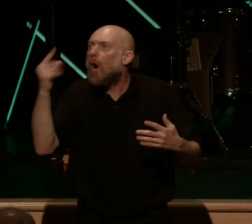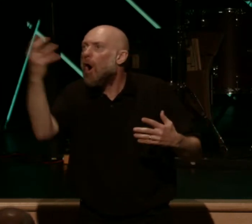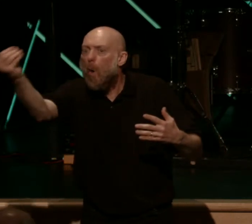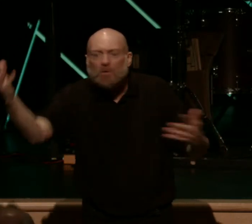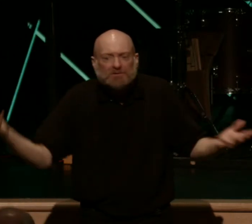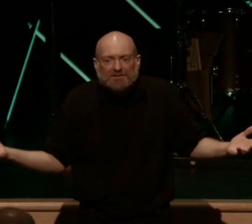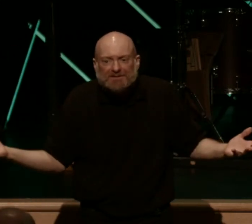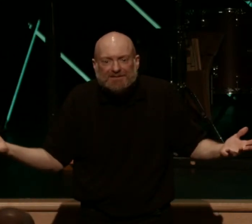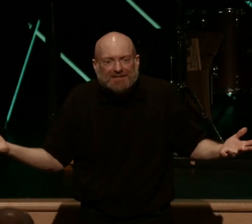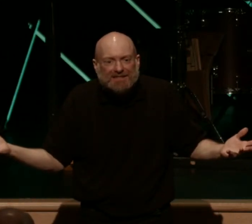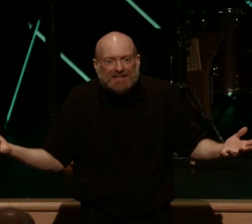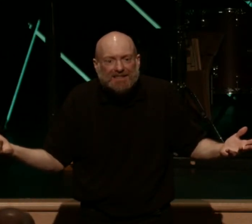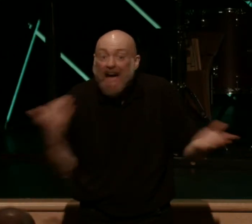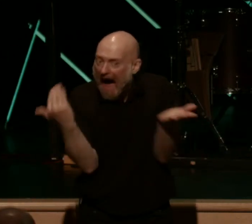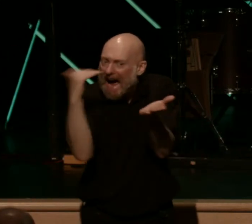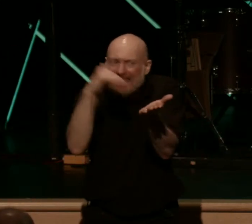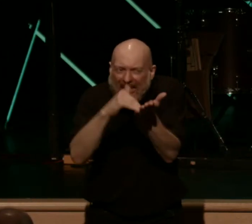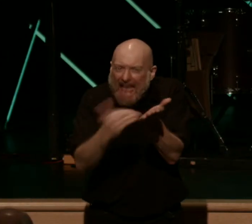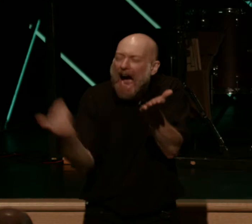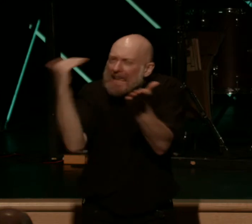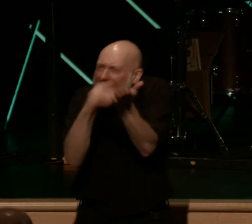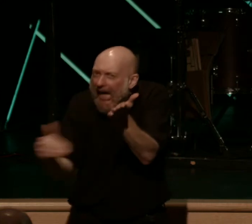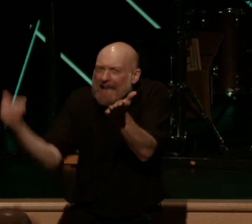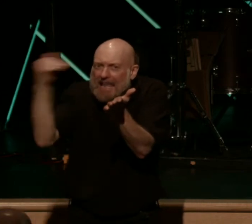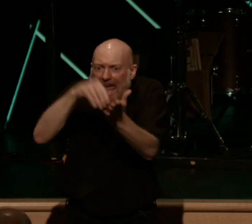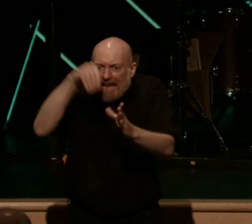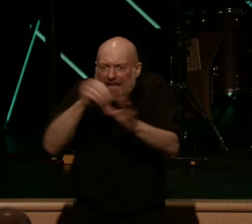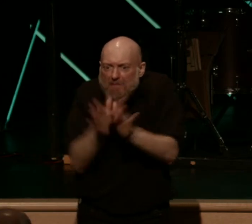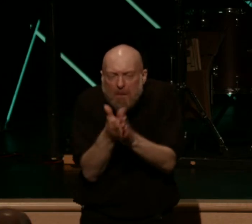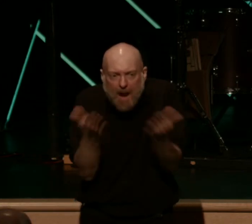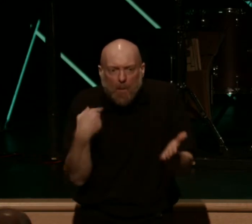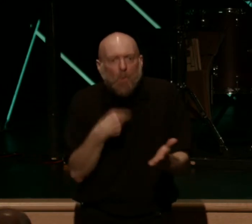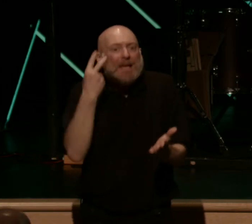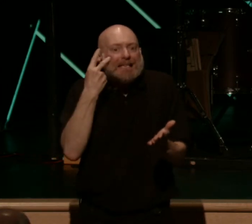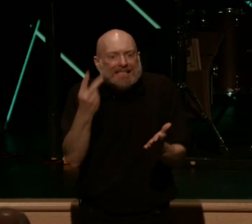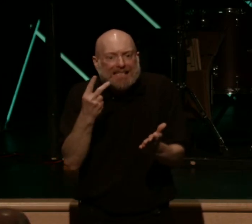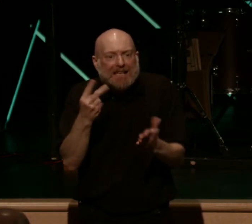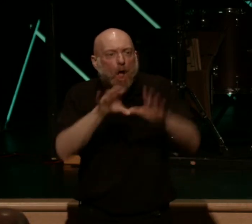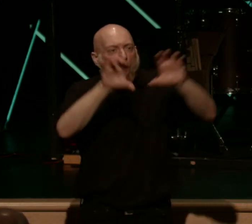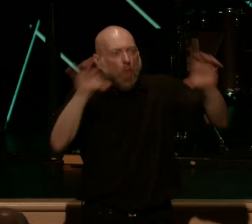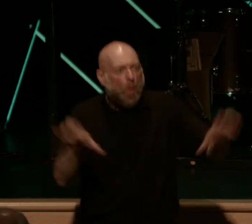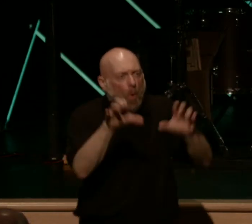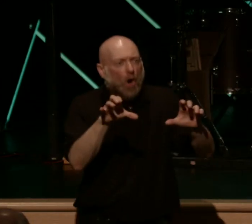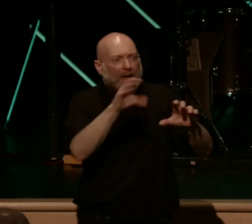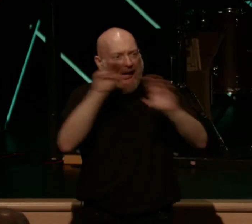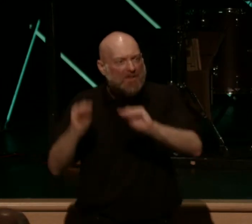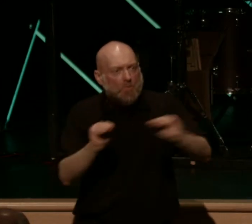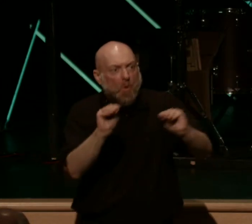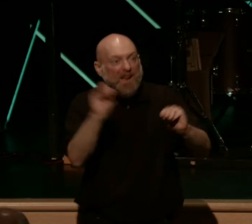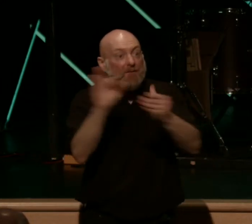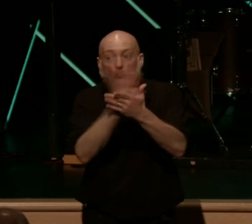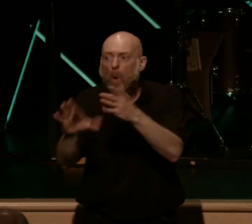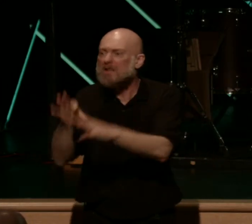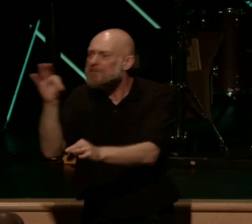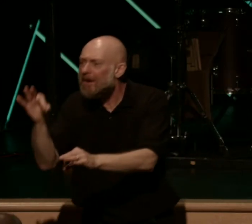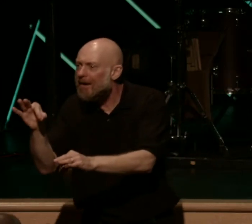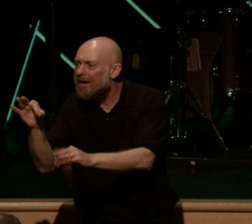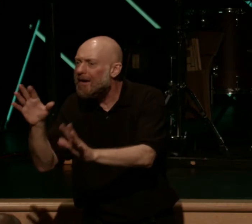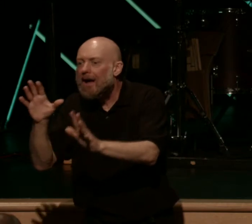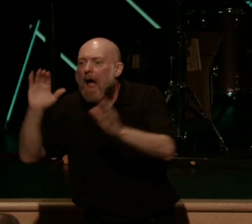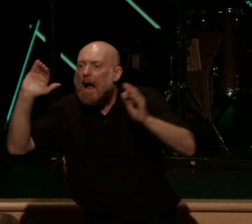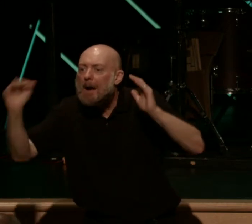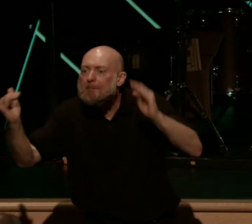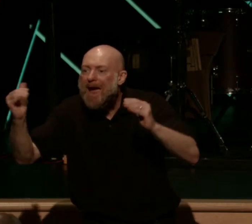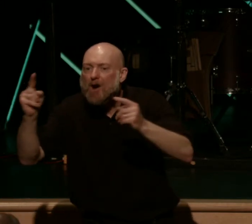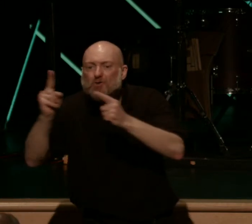goes. Again and again in the Bible, we see the working and the moving of the Holy Spirit being